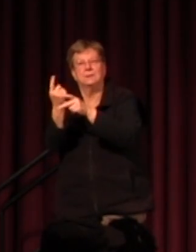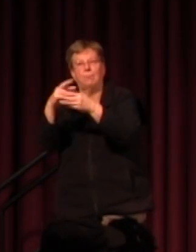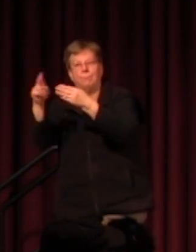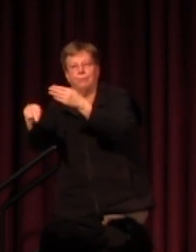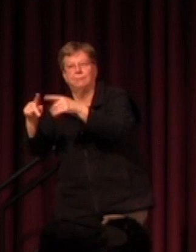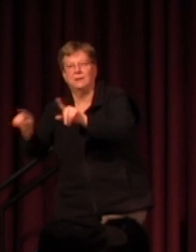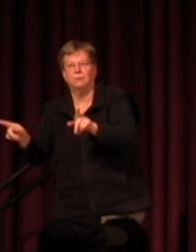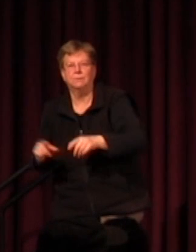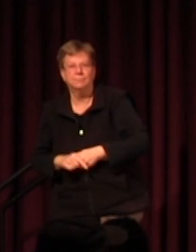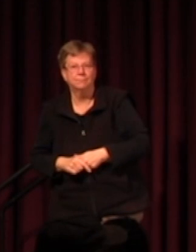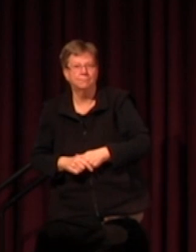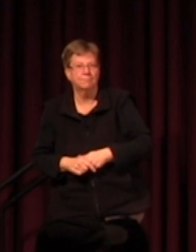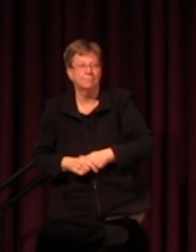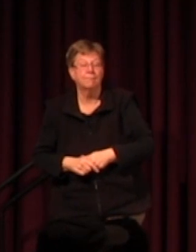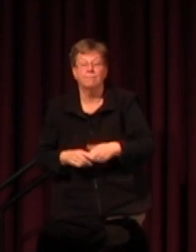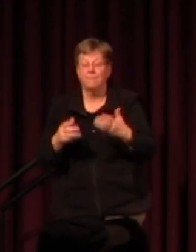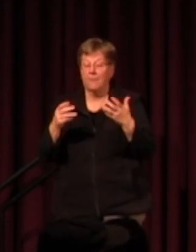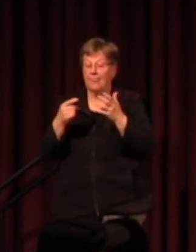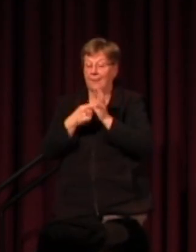Now, some of the effects of systems